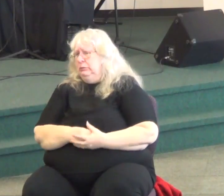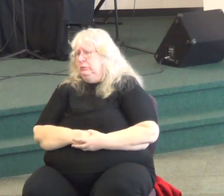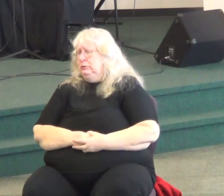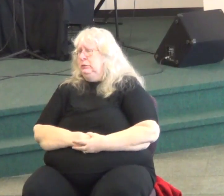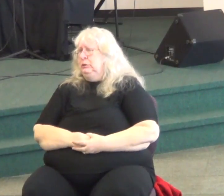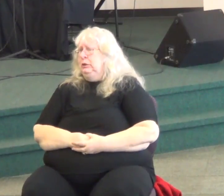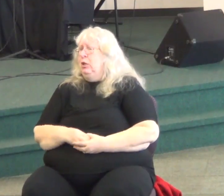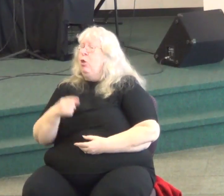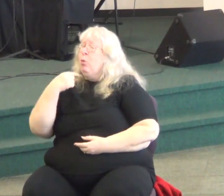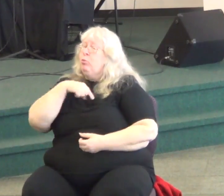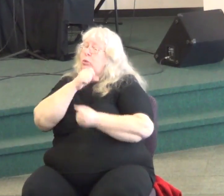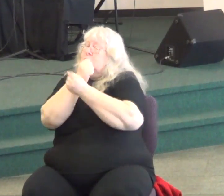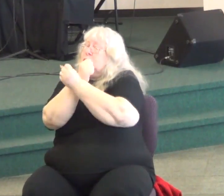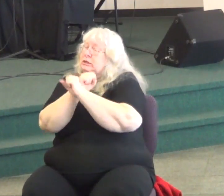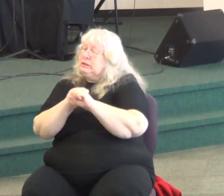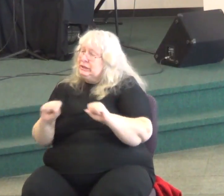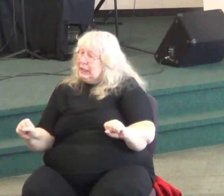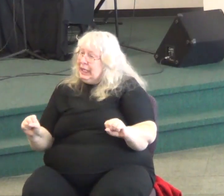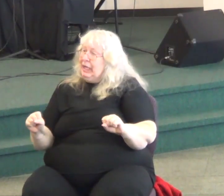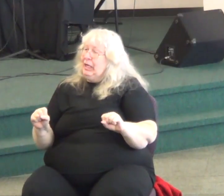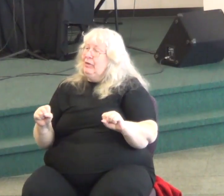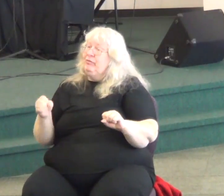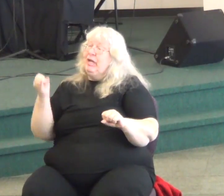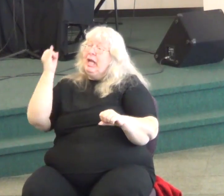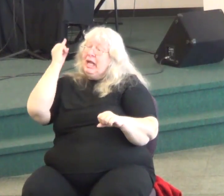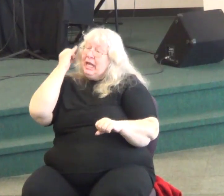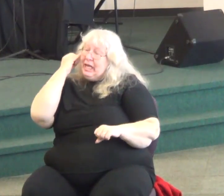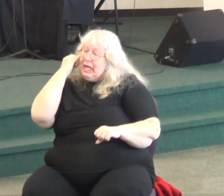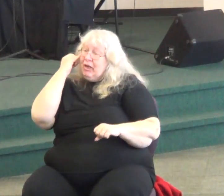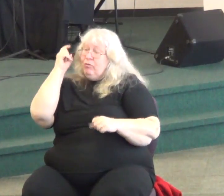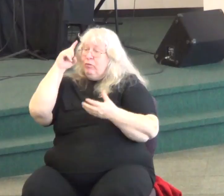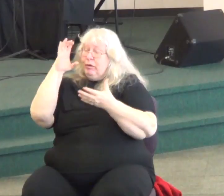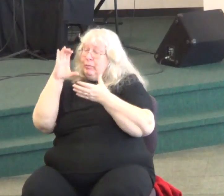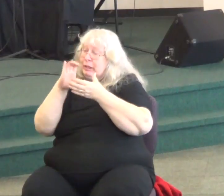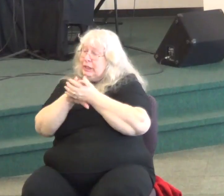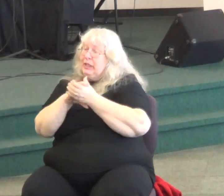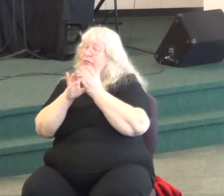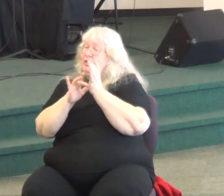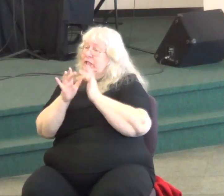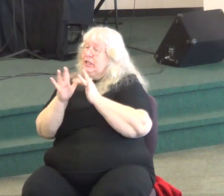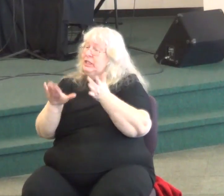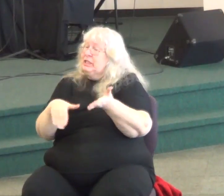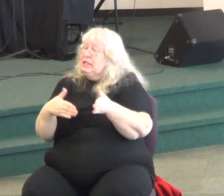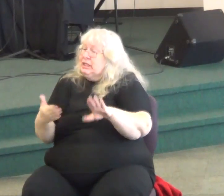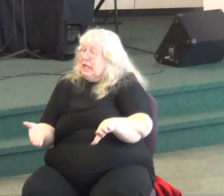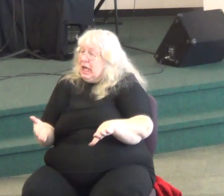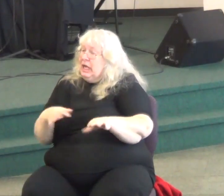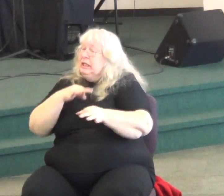We're saved if we believe Jesus died in our place. He was buried and rose again.